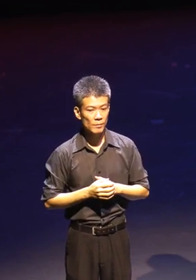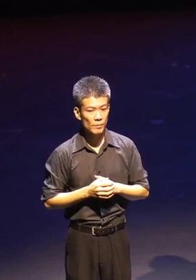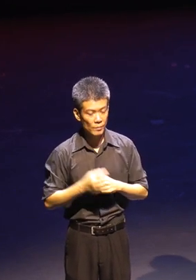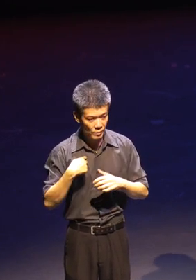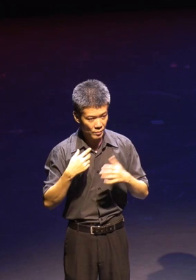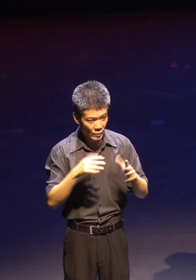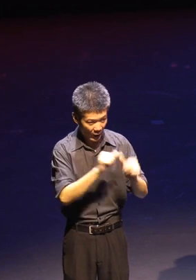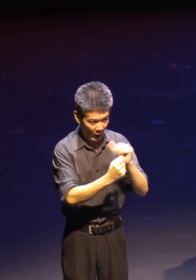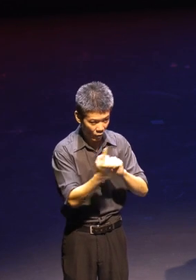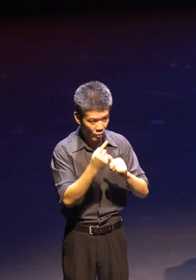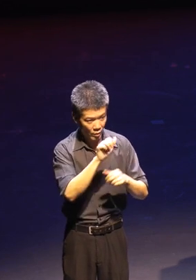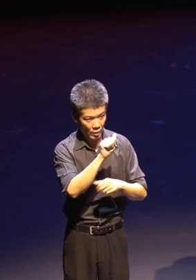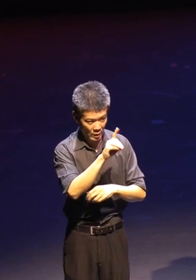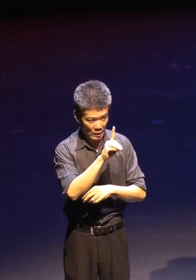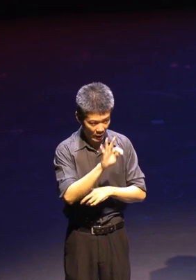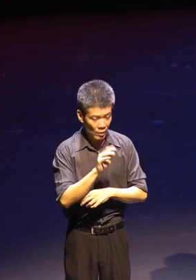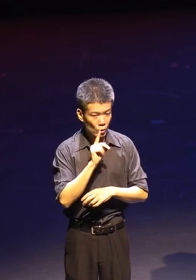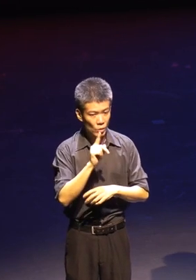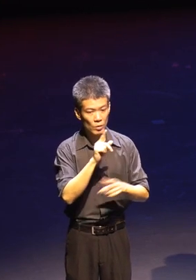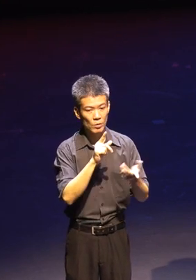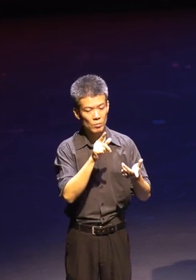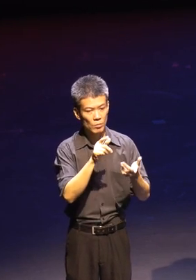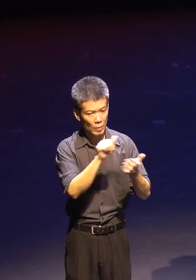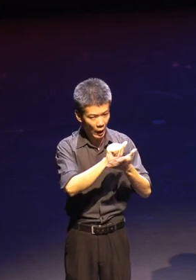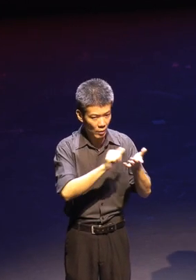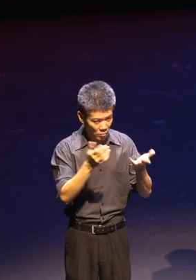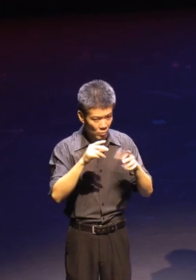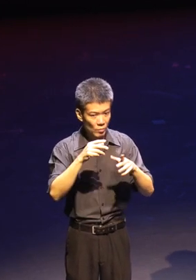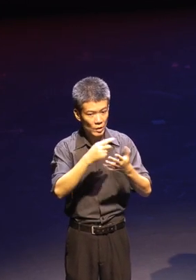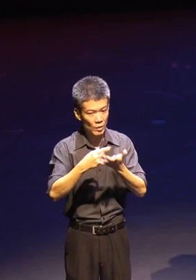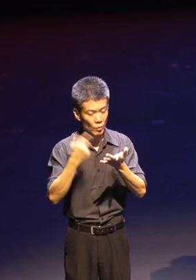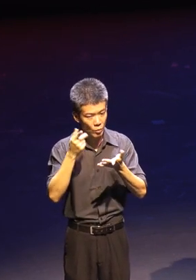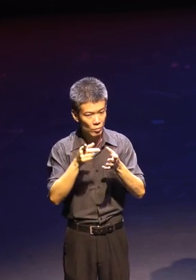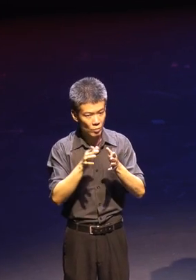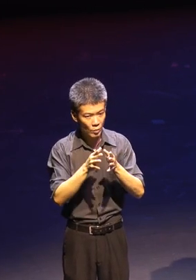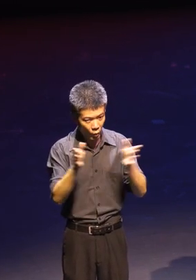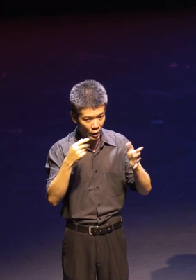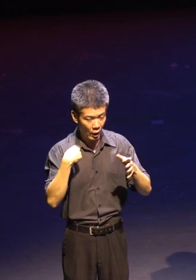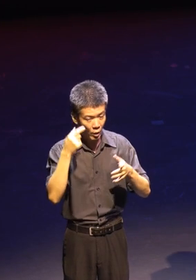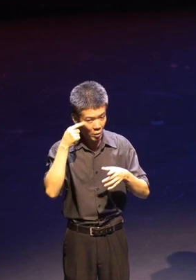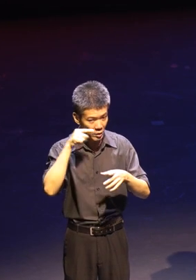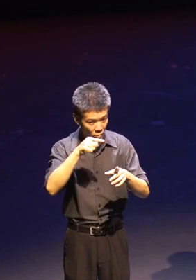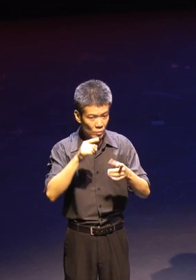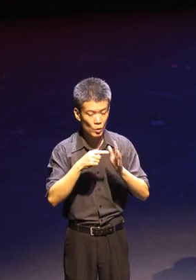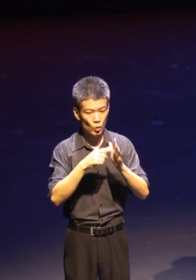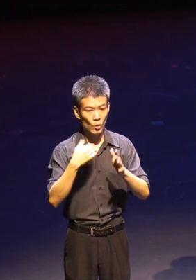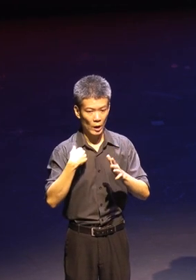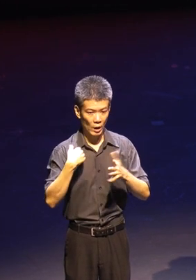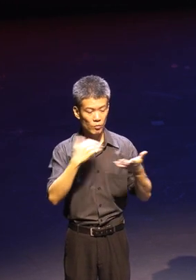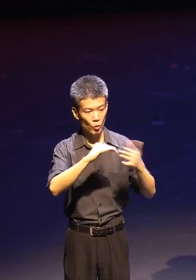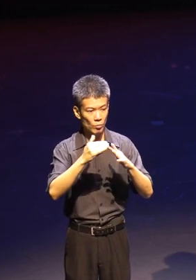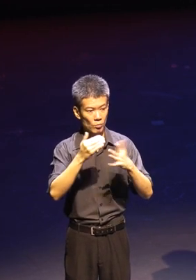As with every edition of ADF, I'm sure that upcoming discussions will further widen our perspectives and show that there is